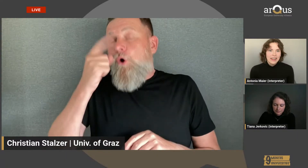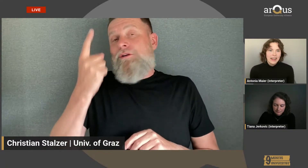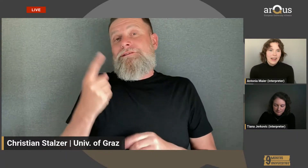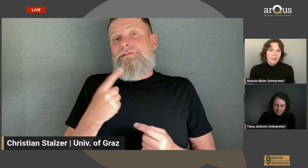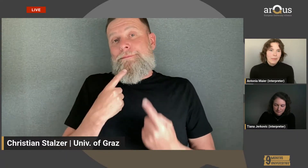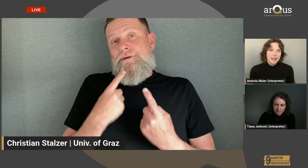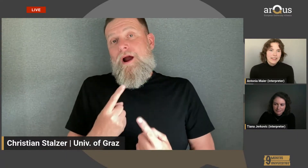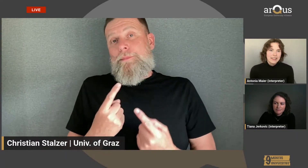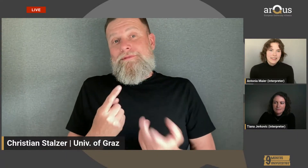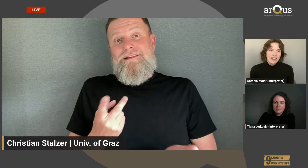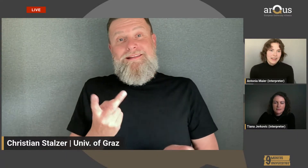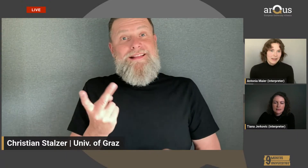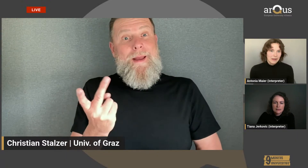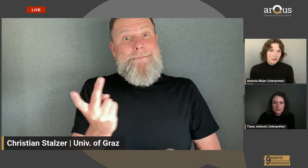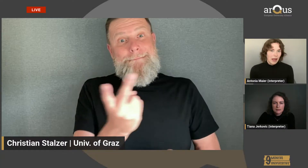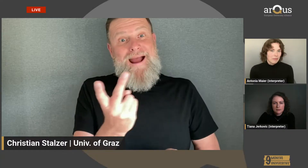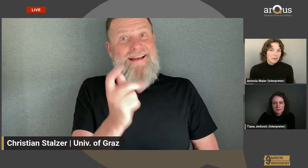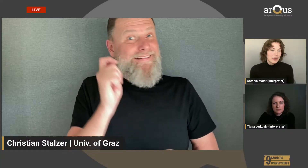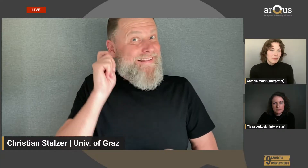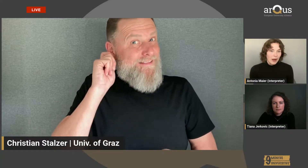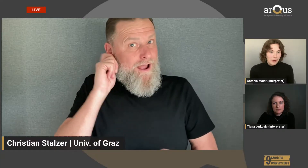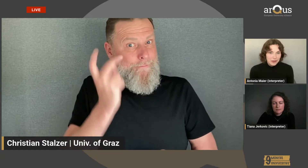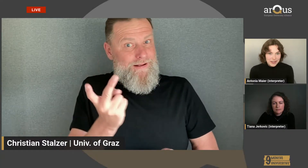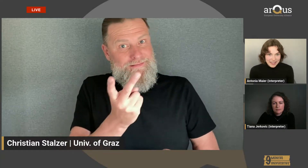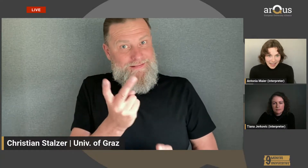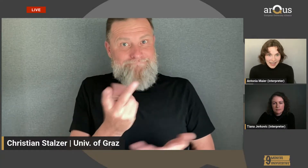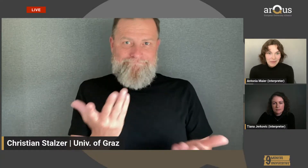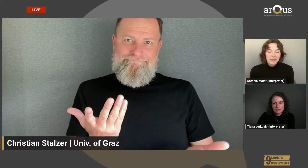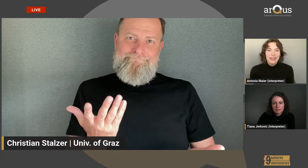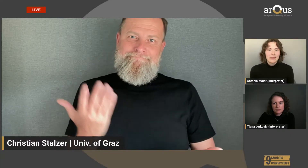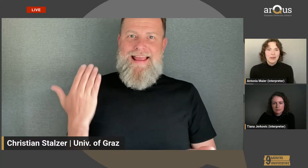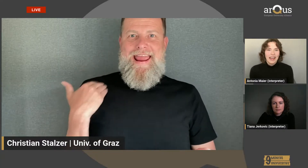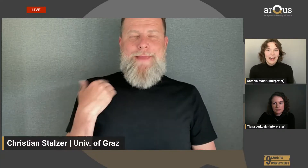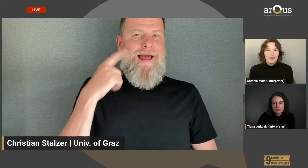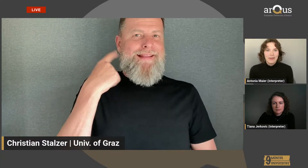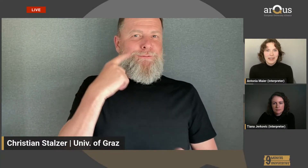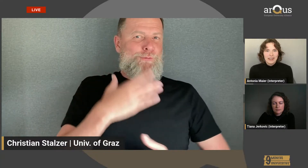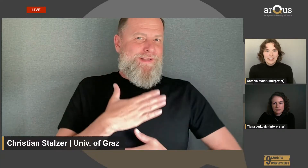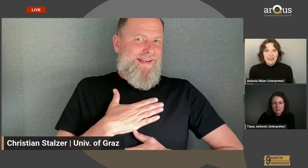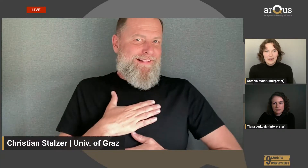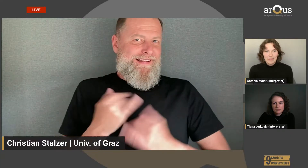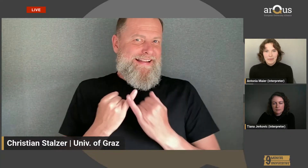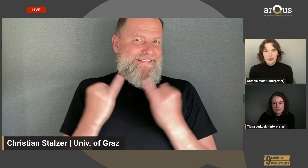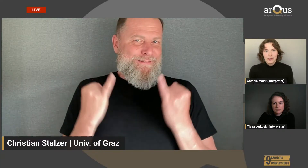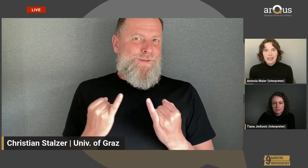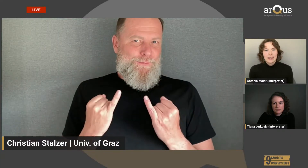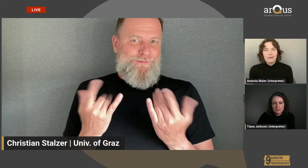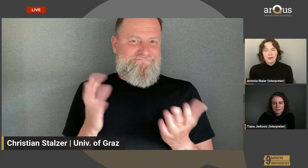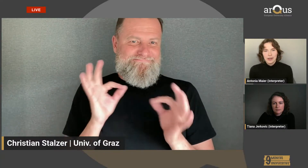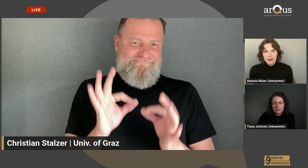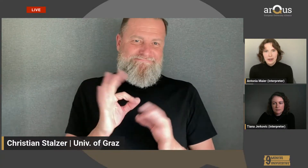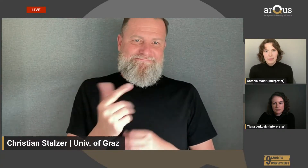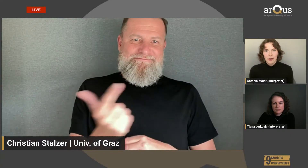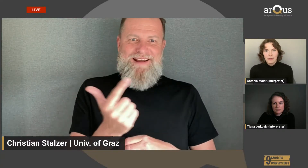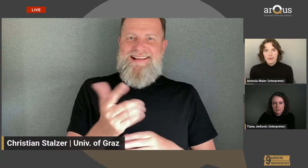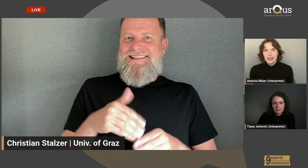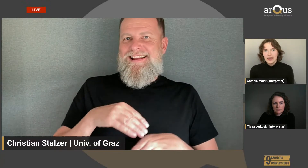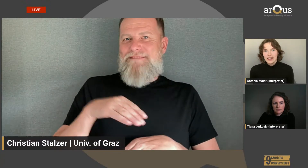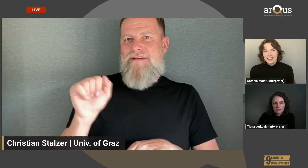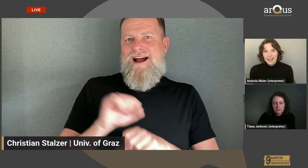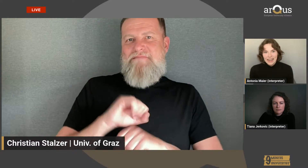studies, I'm really proud to say that we have our curriculum